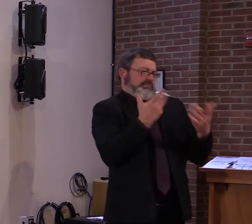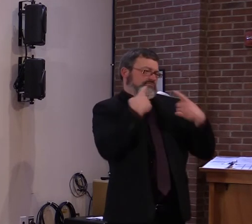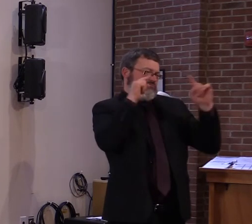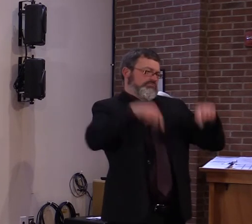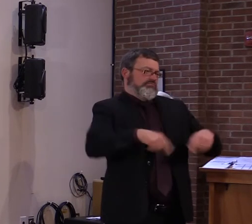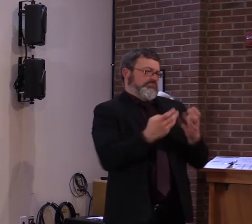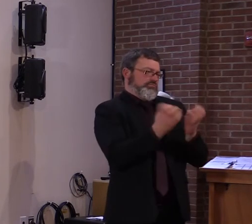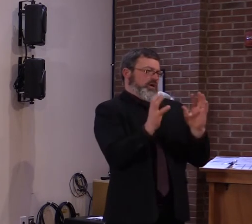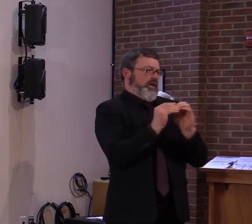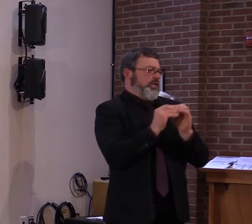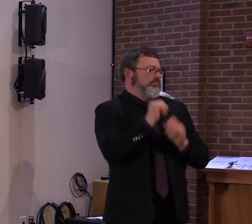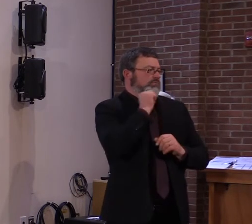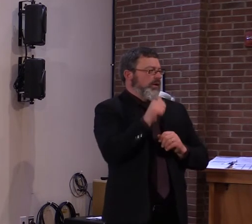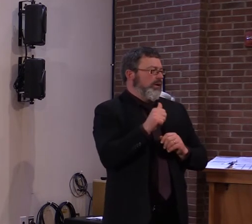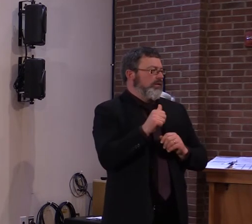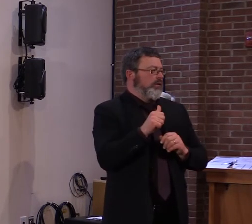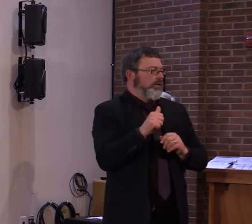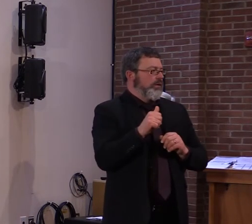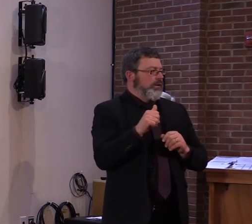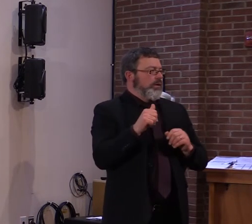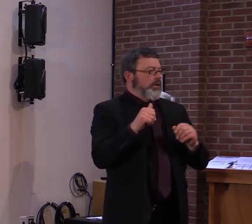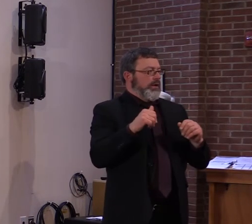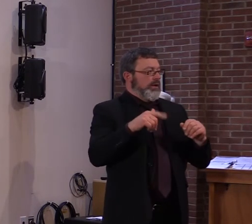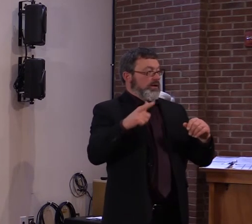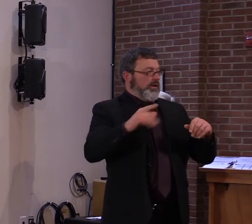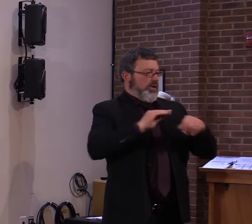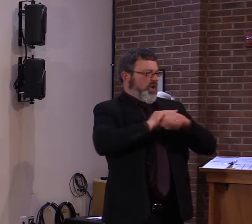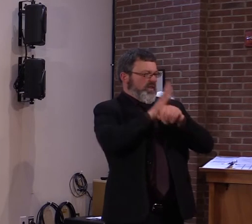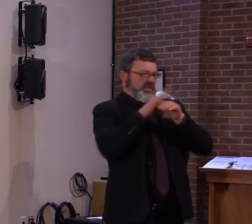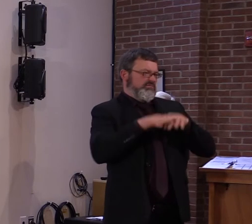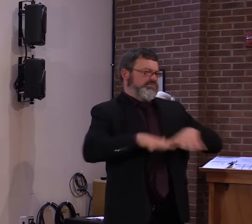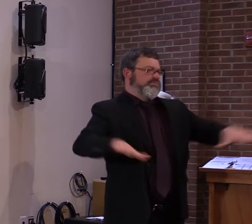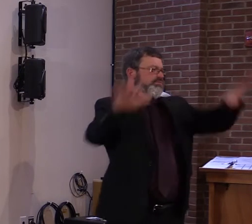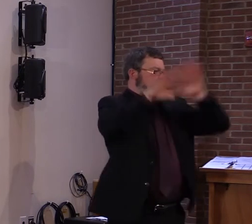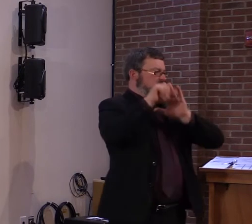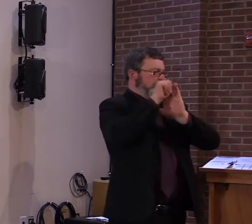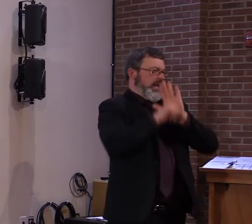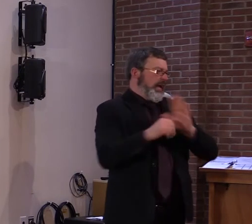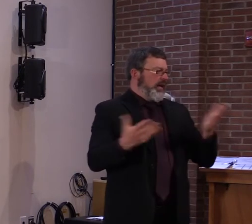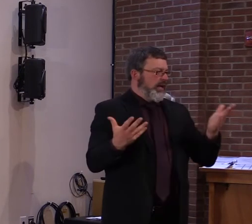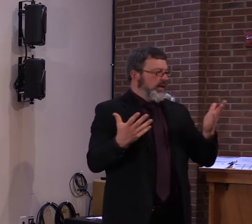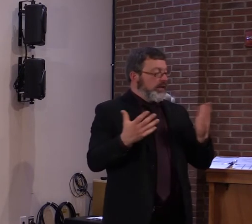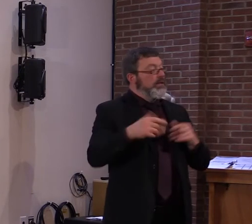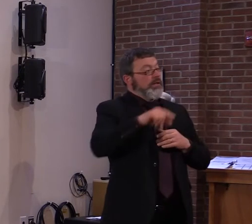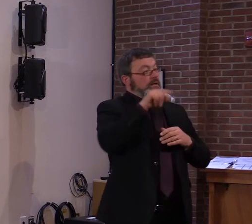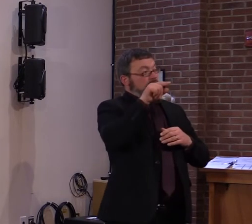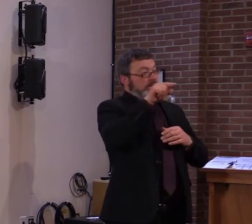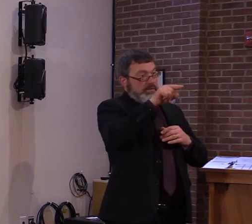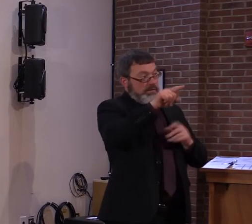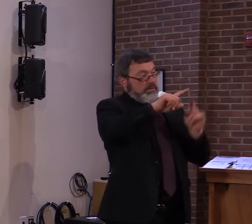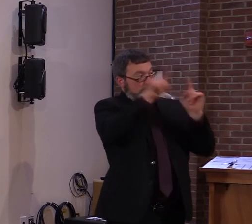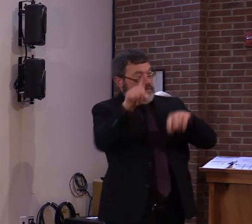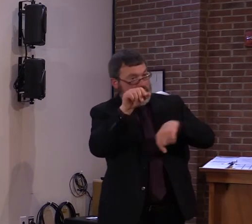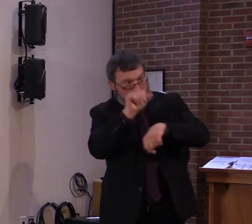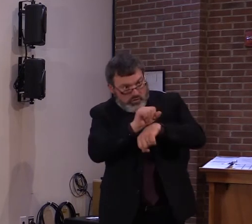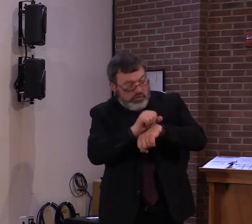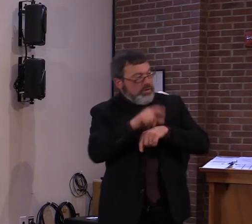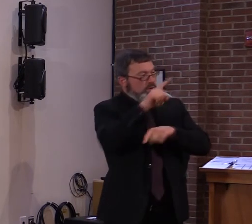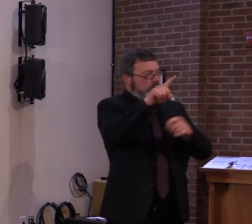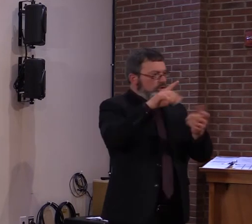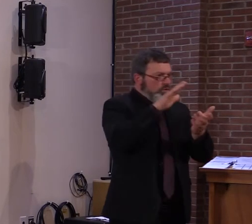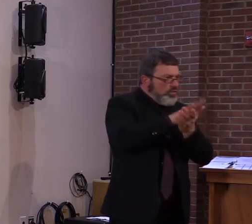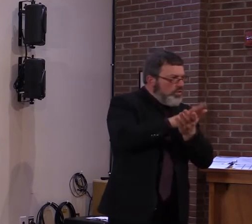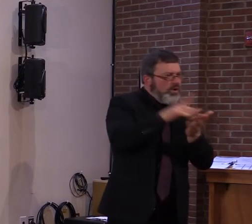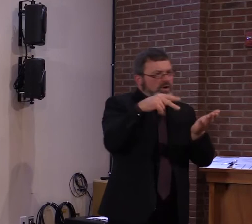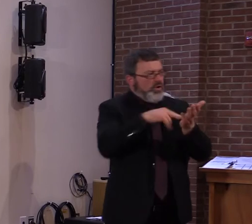our communities that people are going to be going to their work sites, schools, and long-term care facilities and bringing